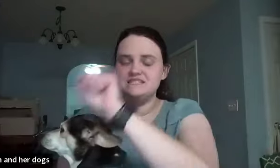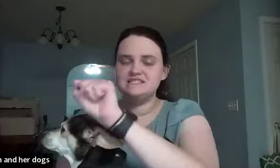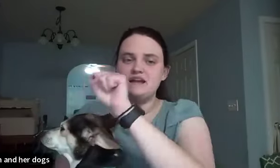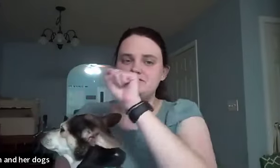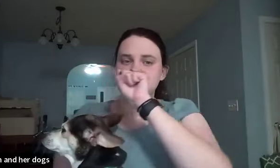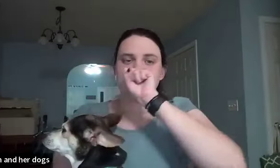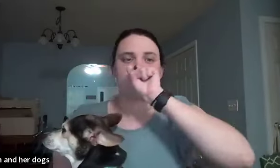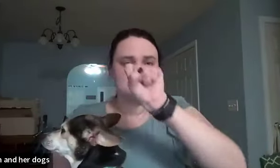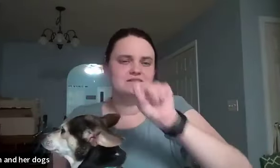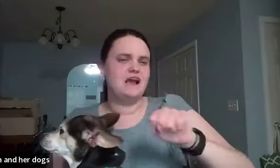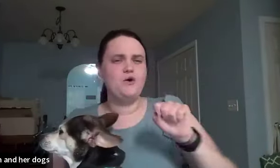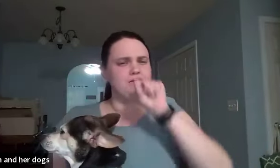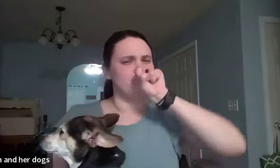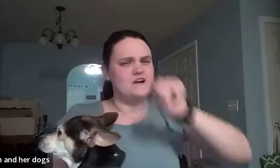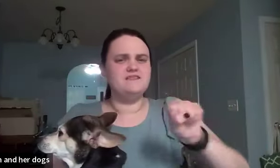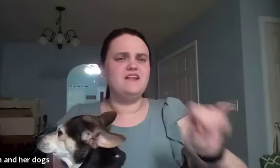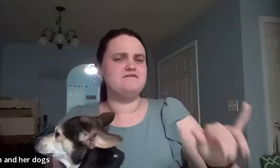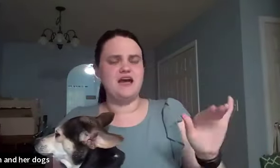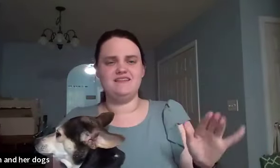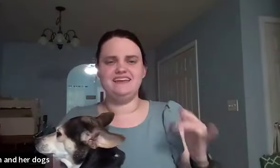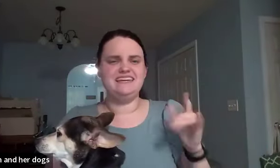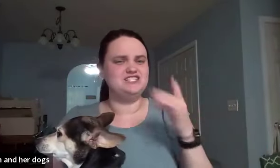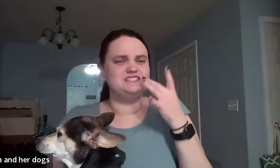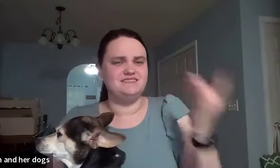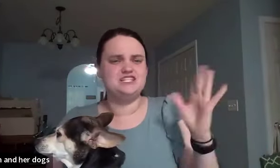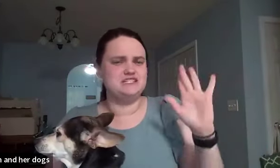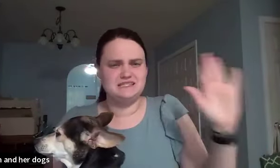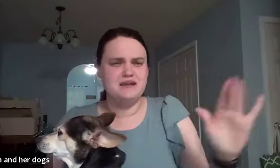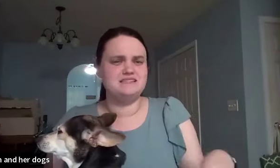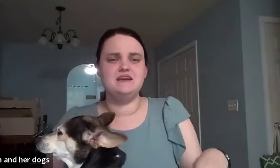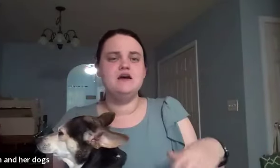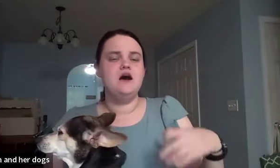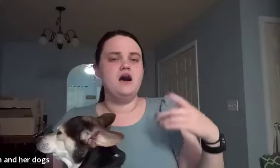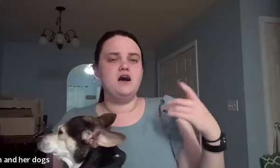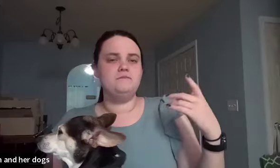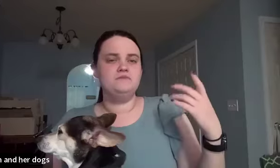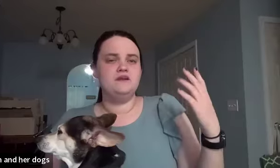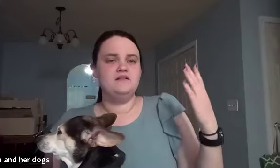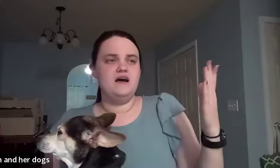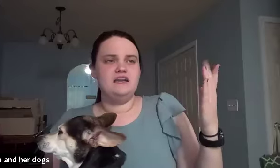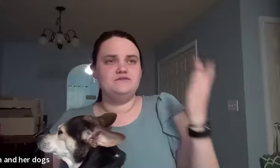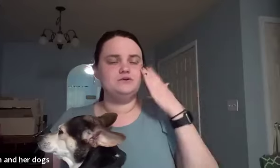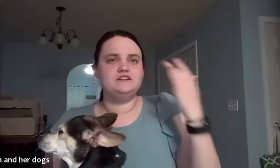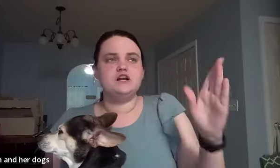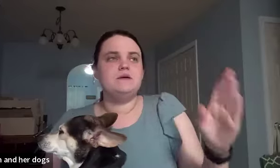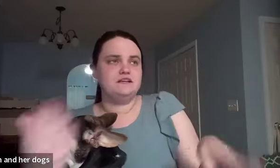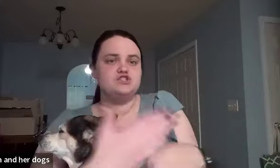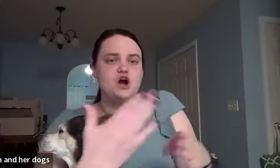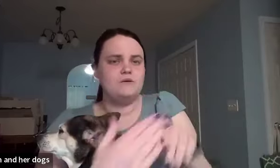kiss the back of your fist, like, oh, I love that. Like it's just delicious. It's amazing. Like if you're like talking about like soccer,